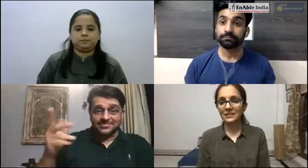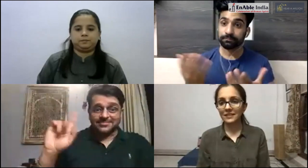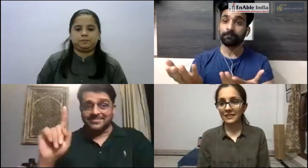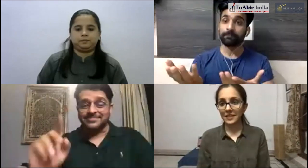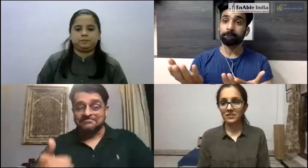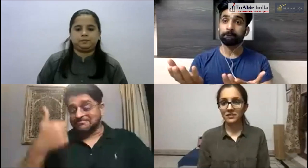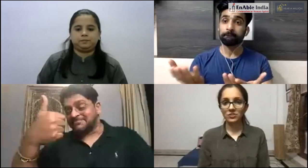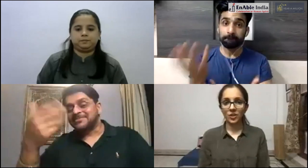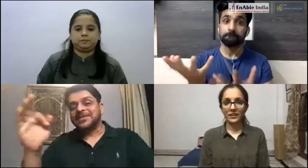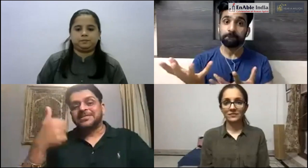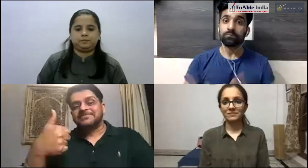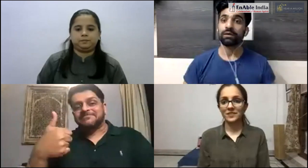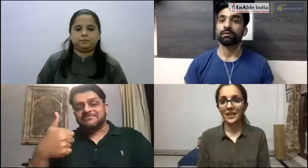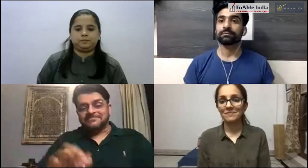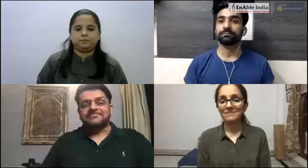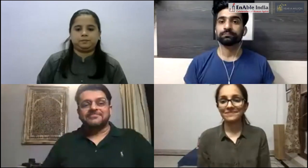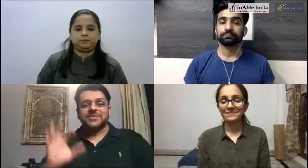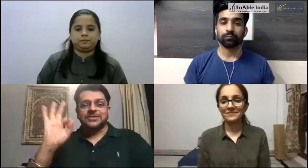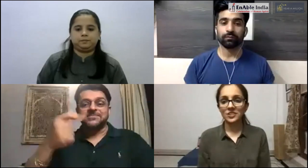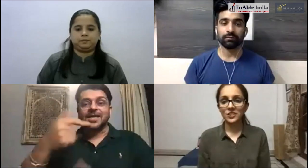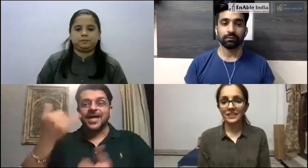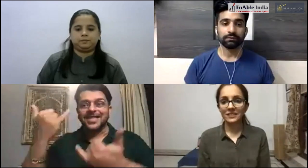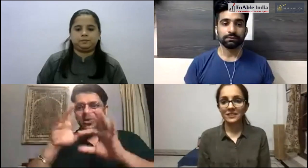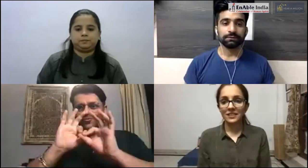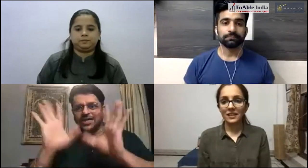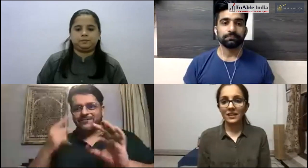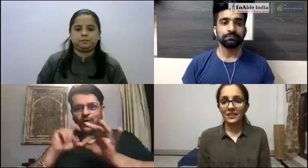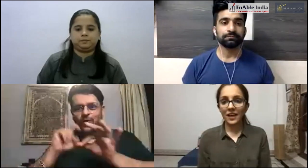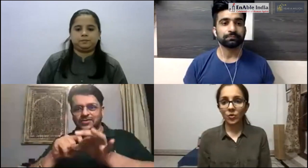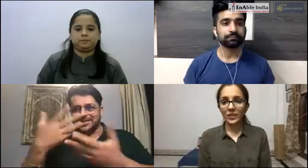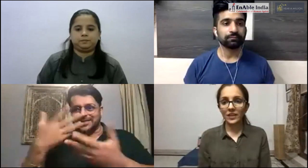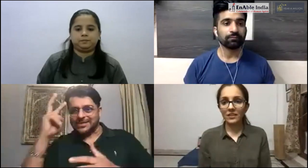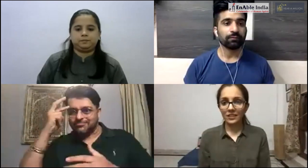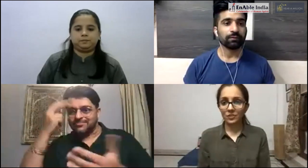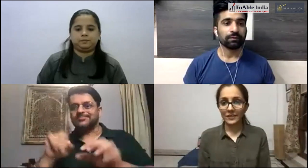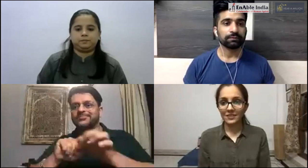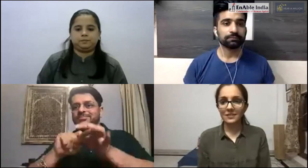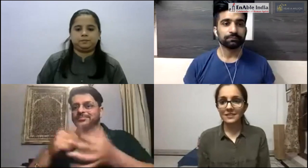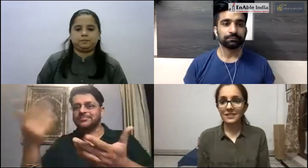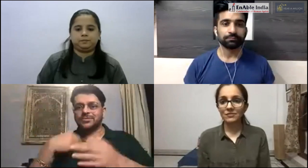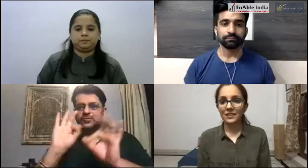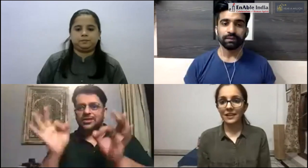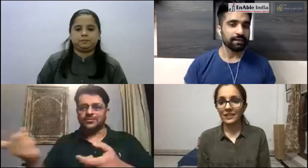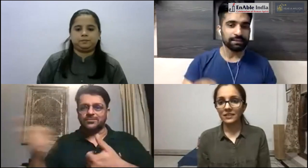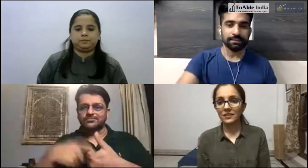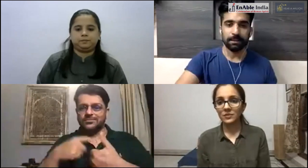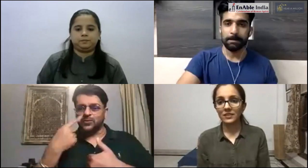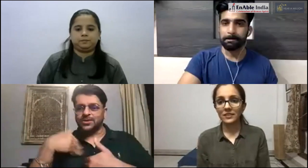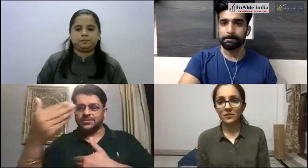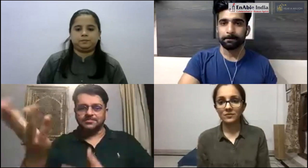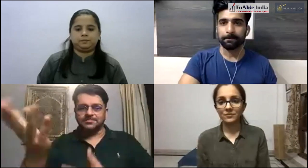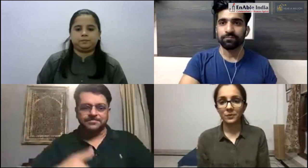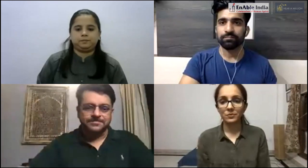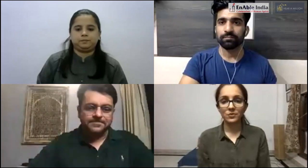meditate at that time. That's a good thought. Yeah, great. Now we are ready for questions. If there are any, we are